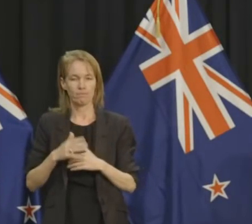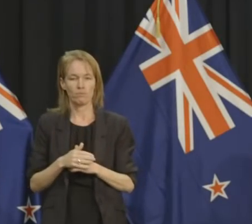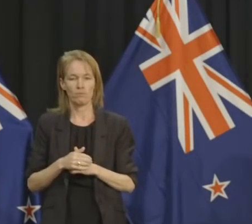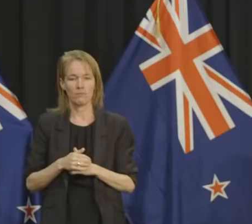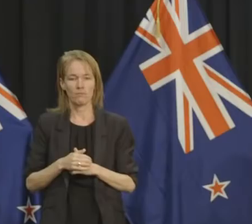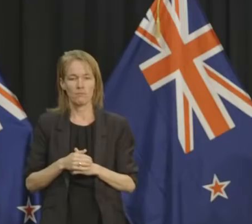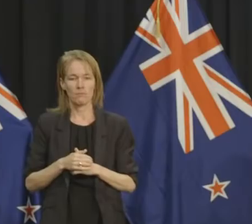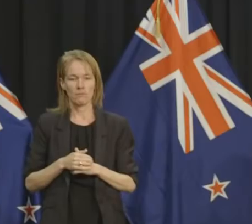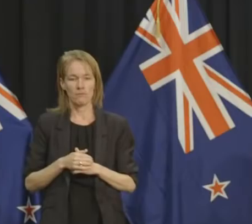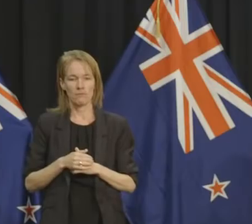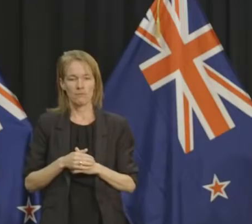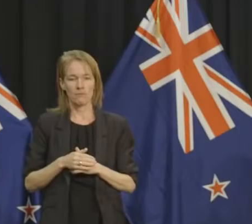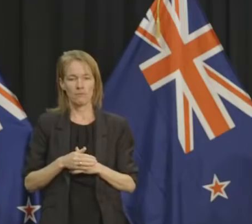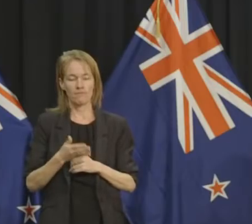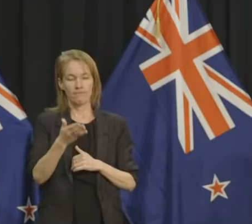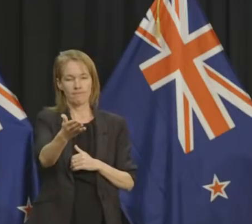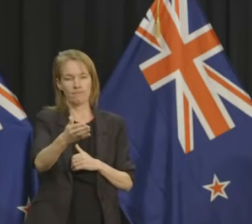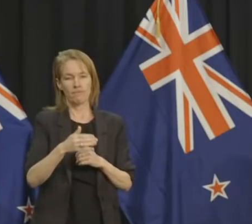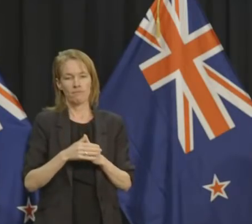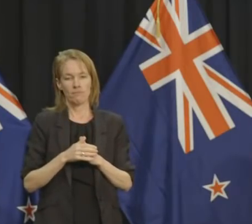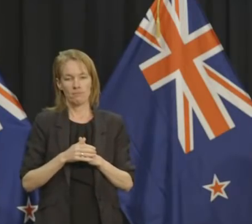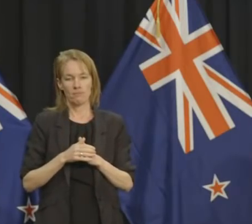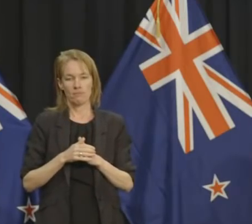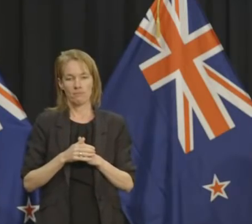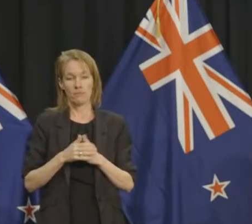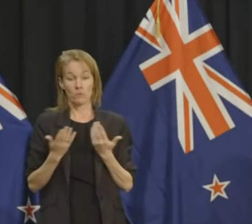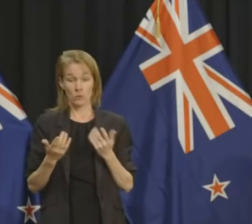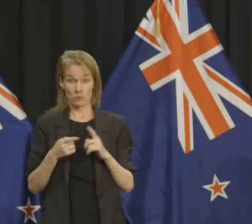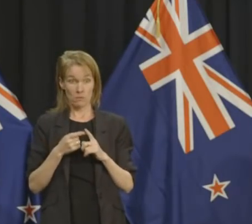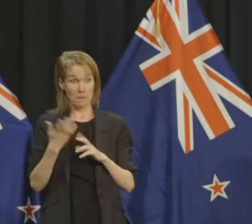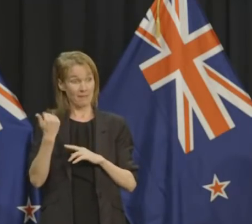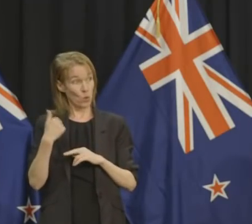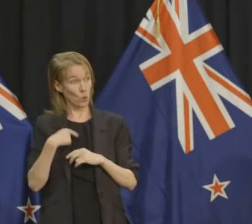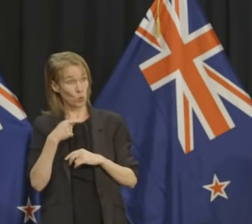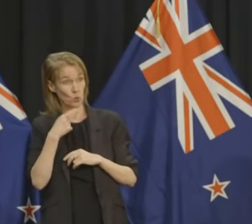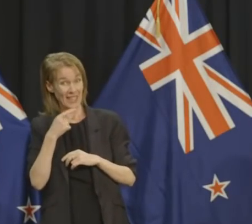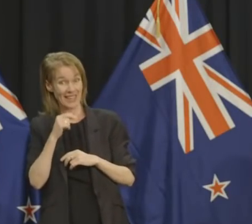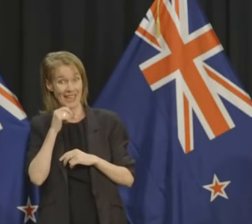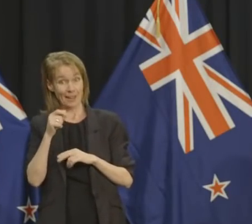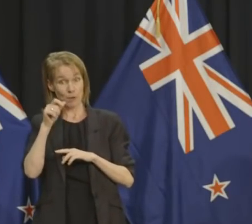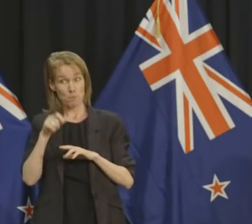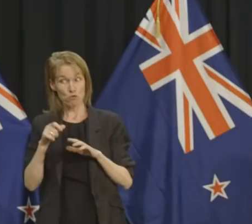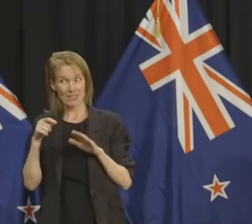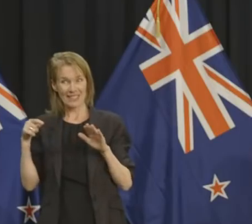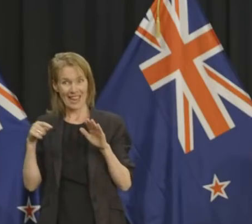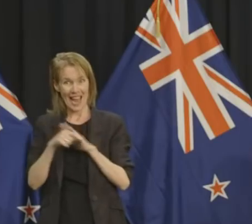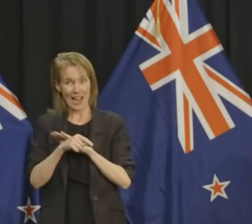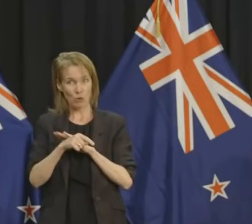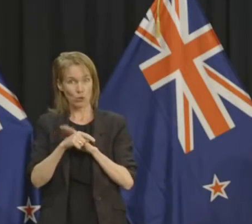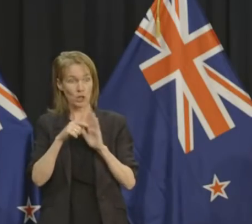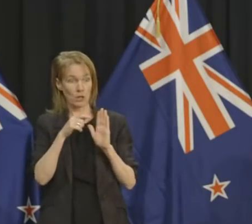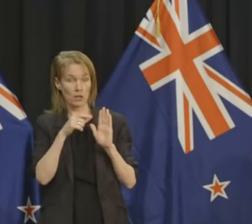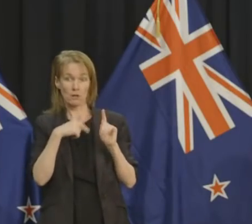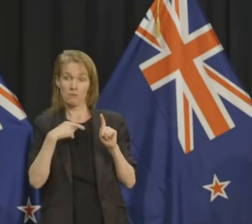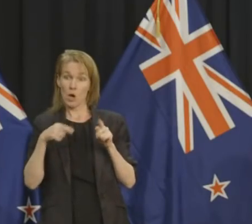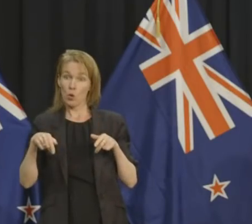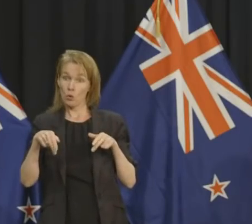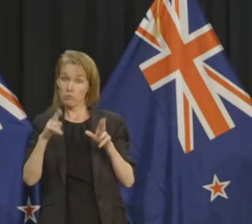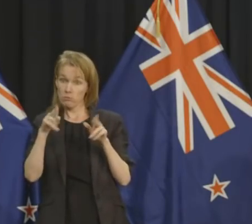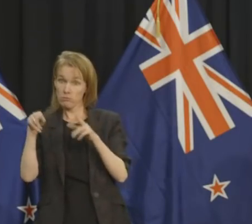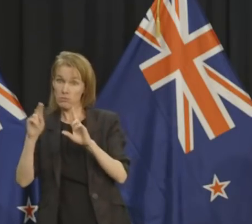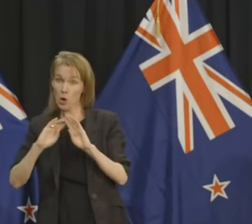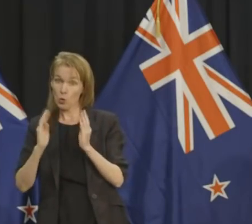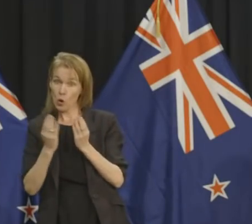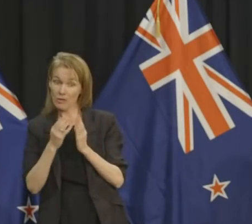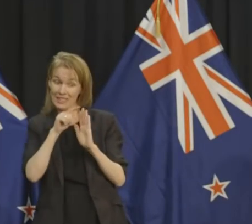rules in quarantine. You said the government have legal avenues to go down and you will pursue them. Are you, just to clarify, are you just talking about that fine is 6